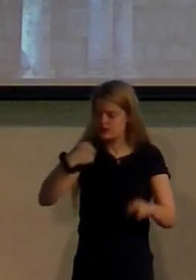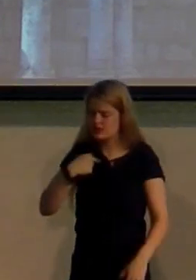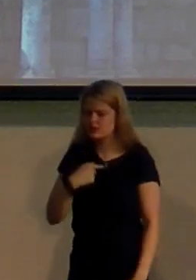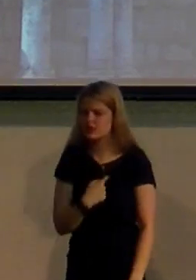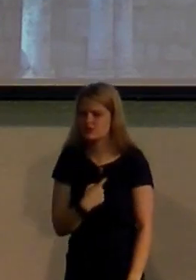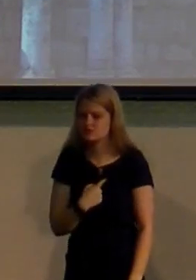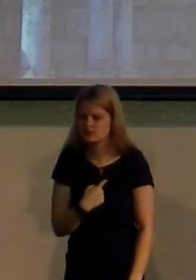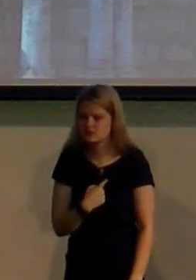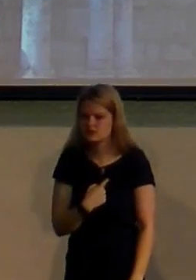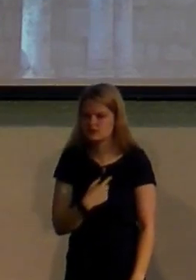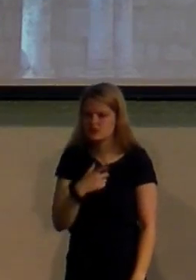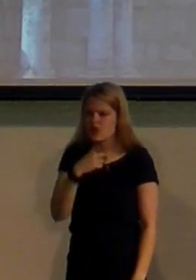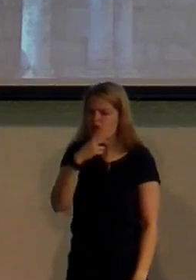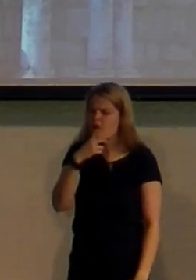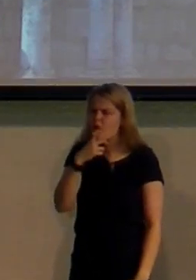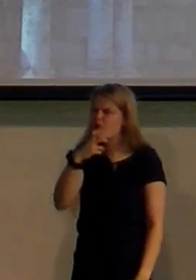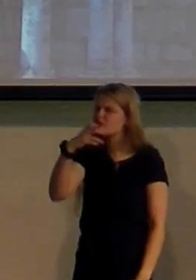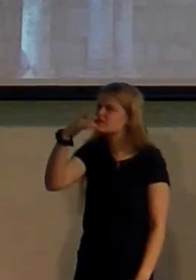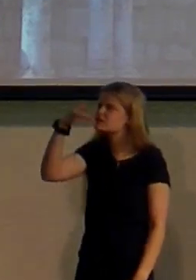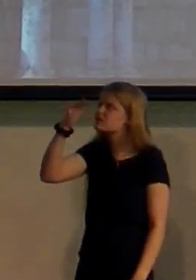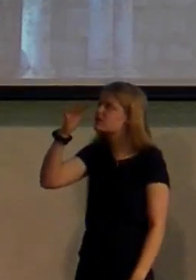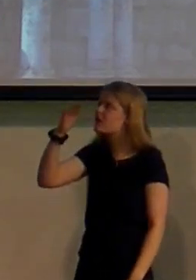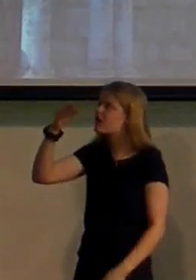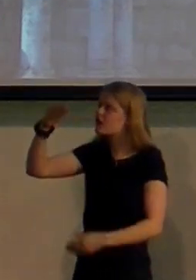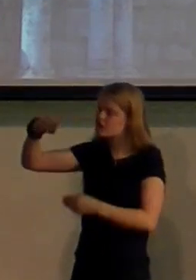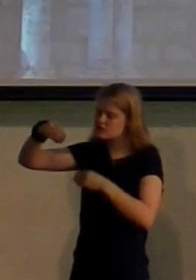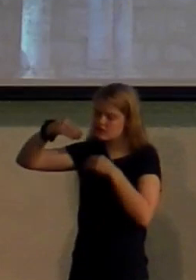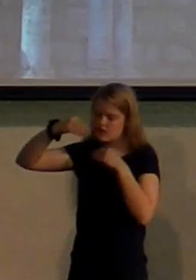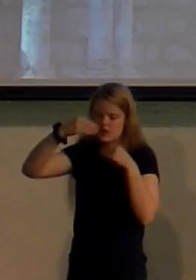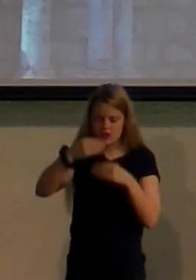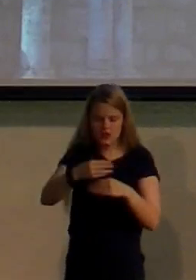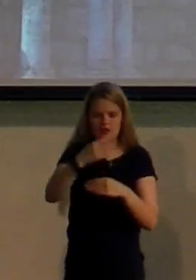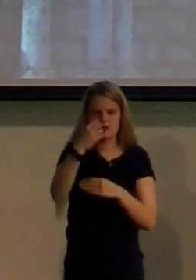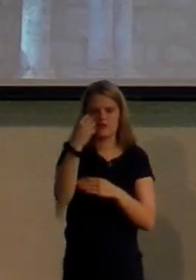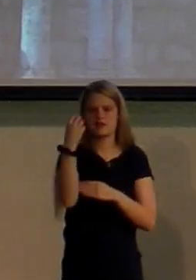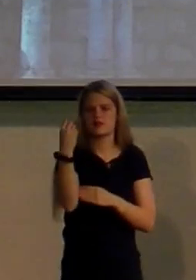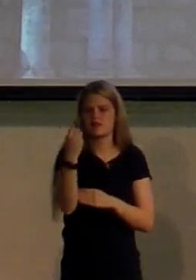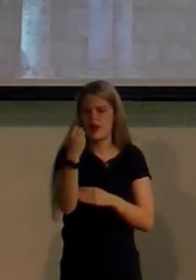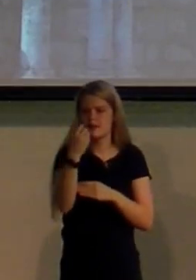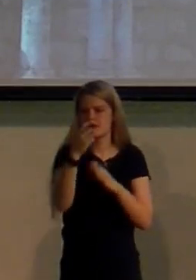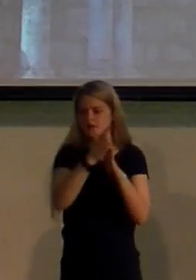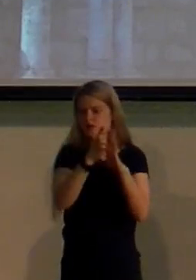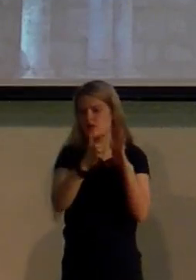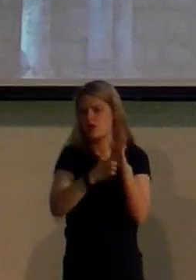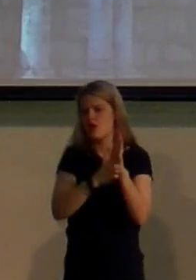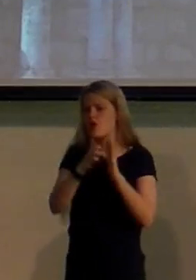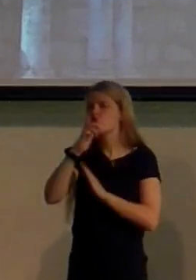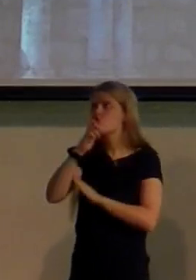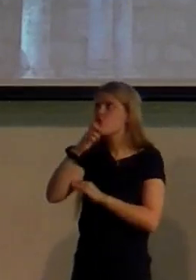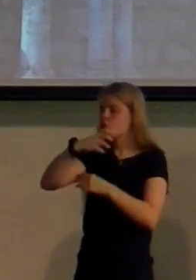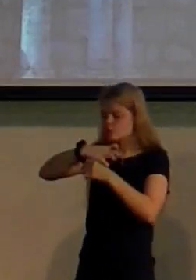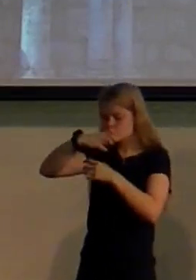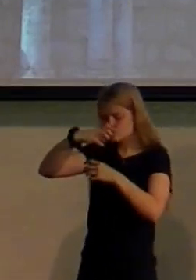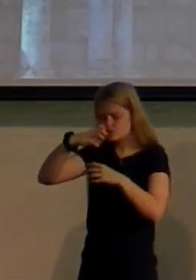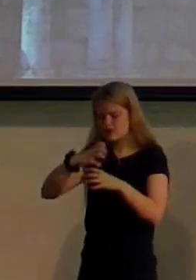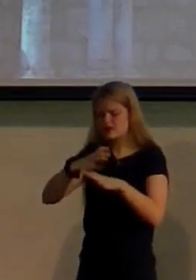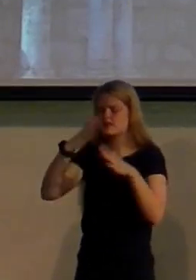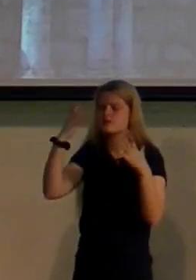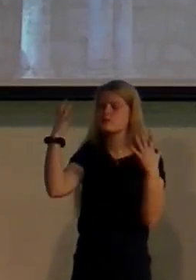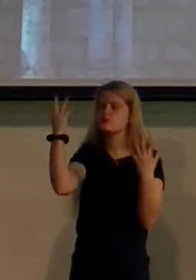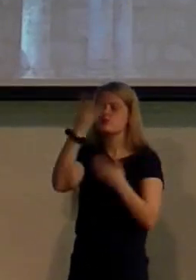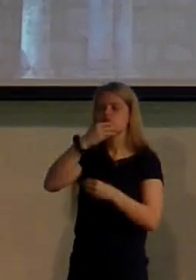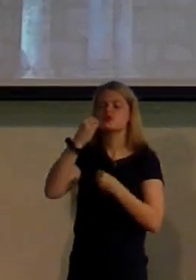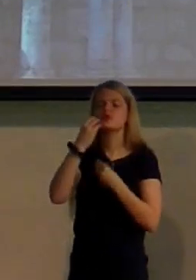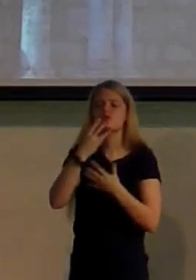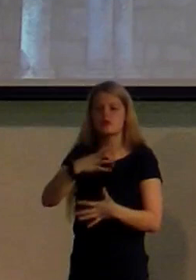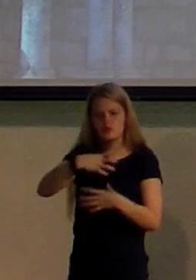Who is the God that gave them the Sabbath law? Who was it that created the beautiful creation